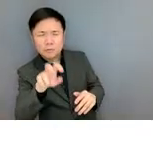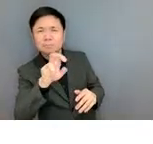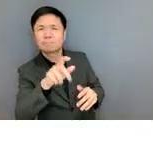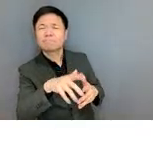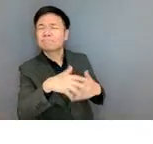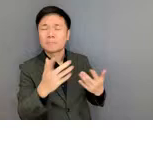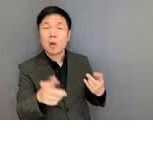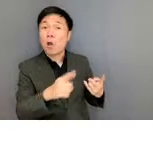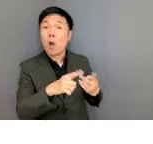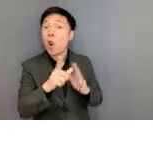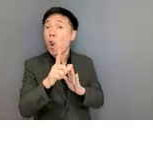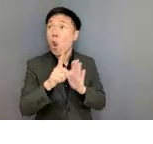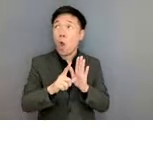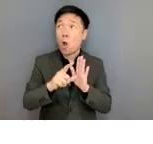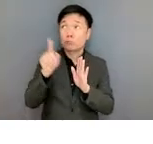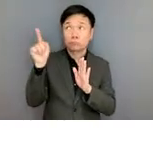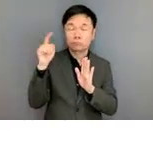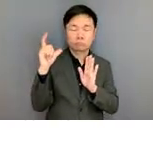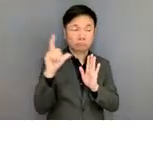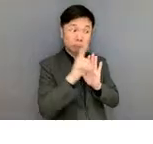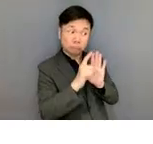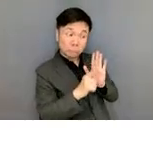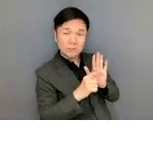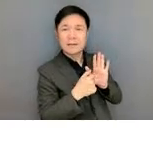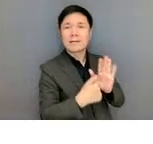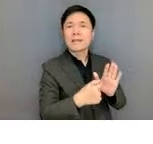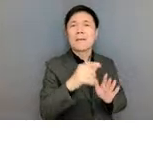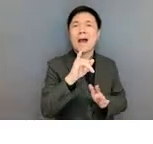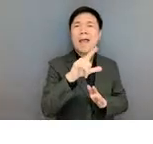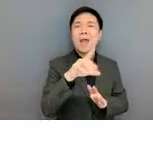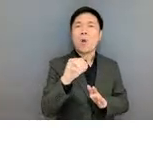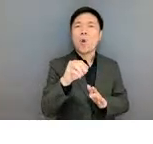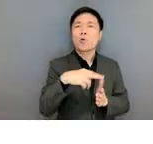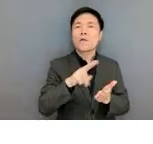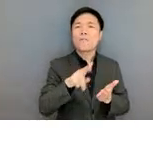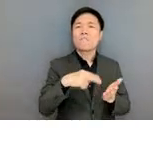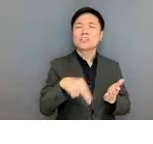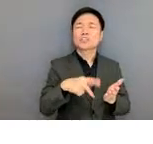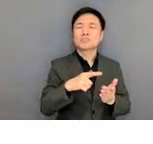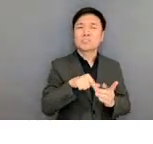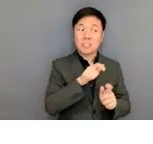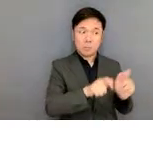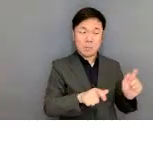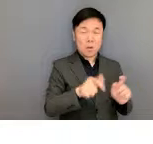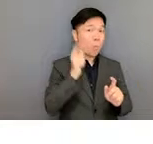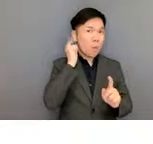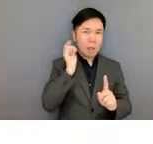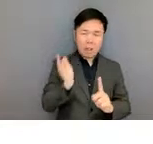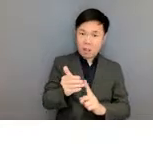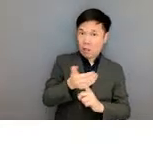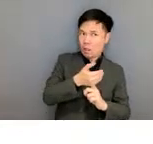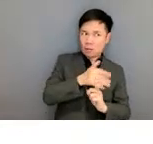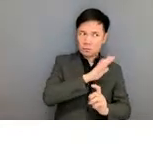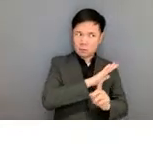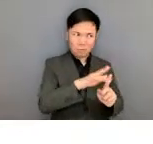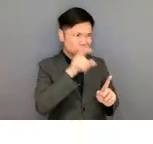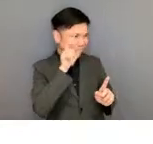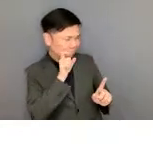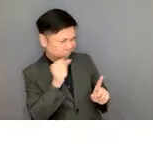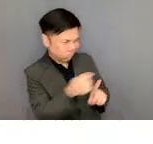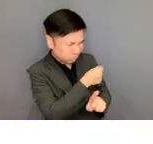laws such as the ILO Convention on the Prevention of Harassment and Sexual Harassment in the Place of